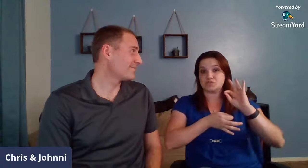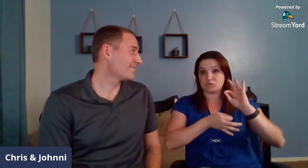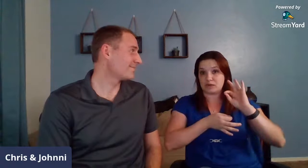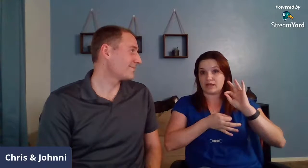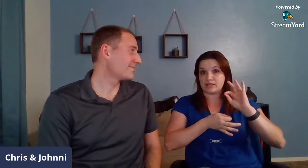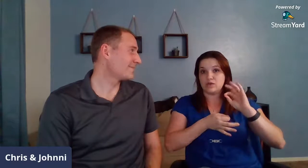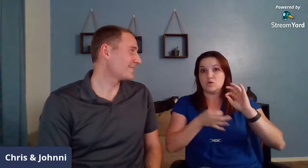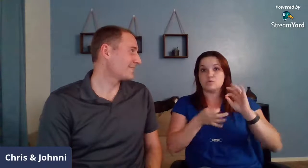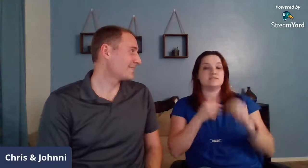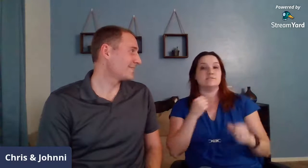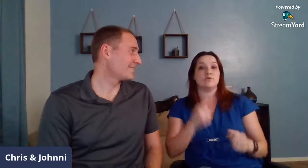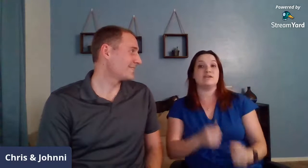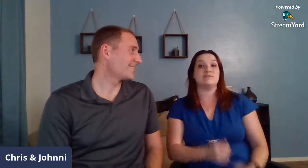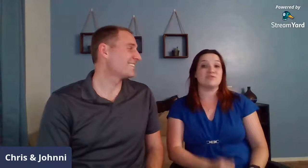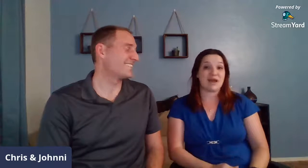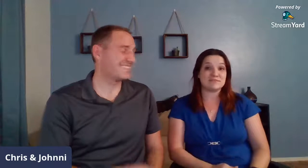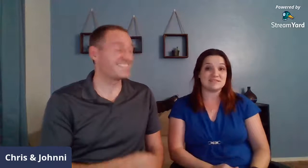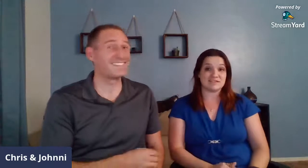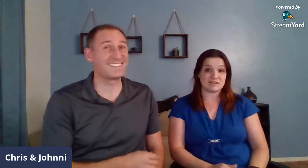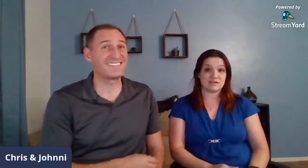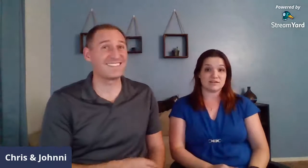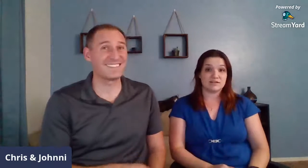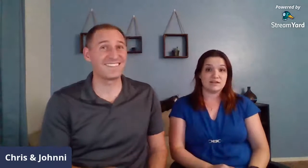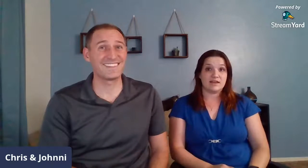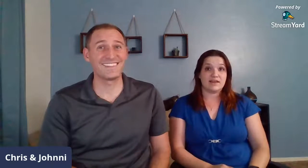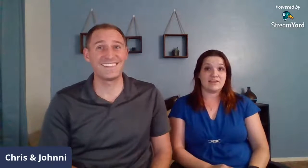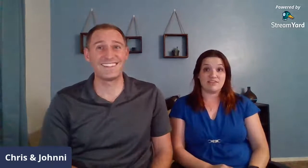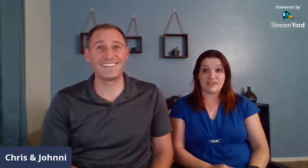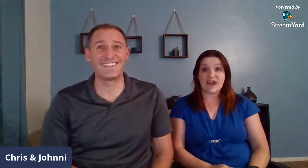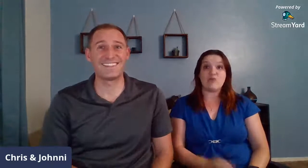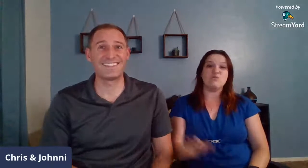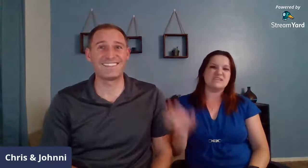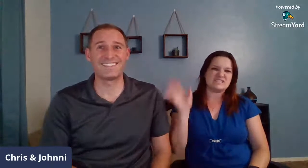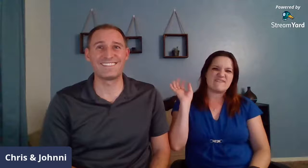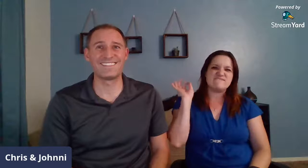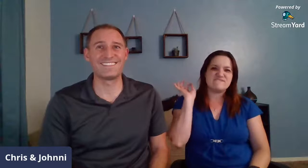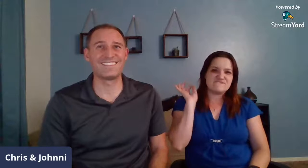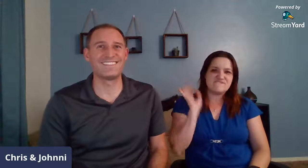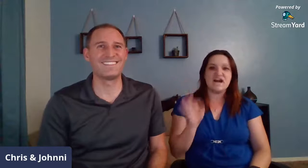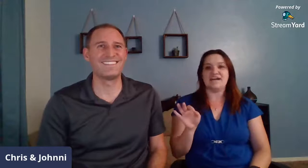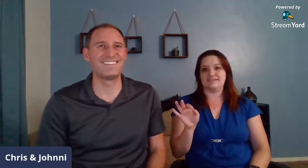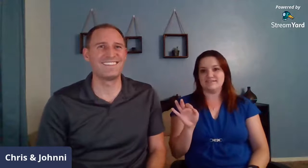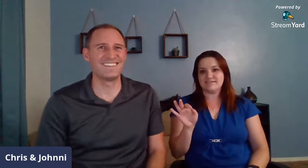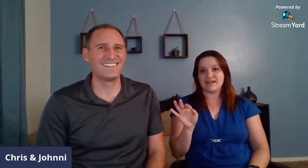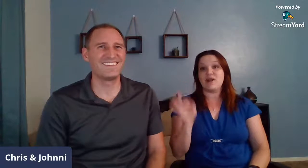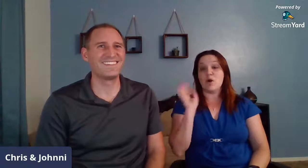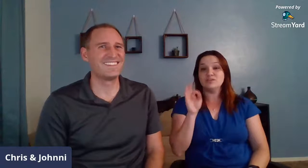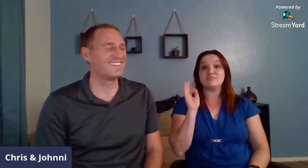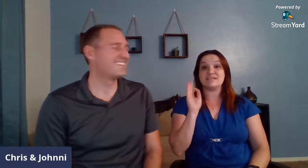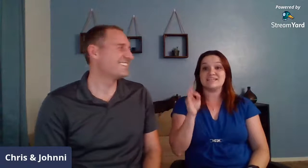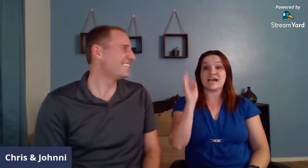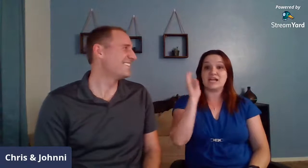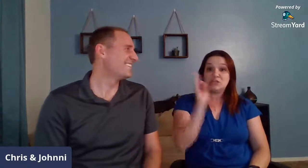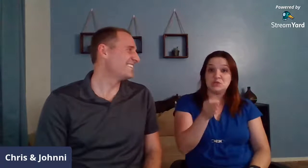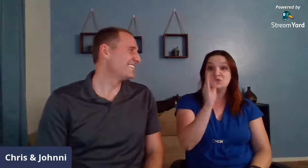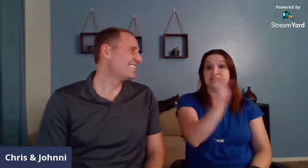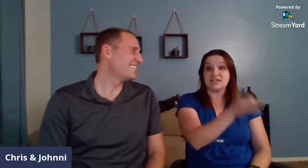school rally was the Bohemian Rhapsody song. That was fun. And only because I knew the